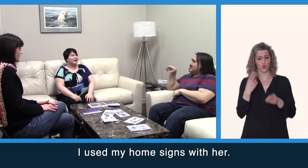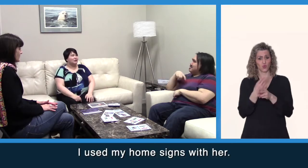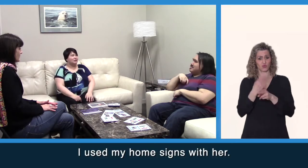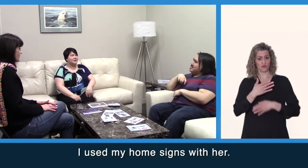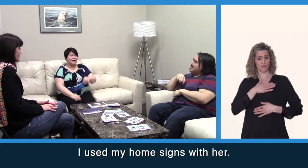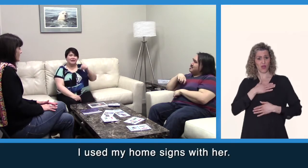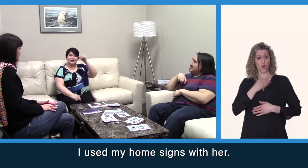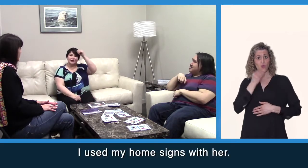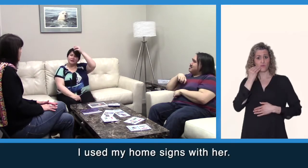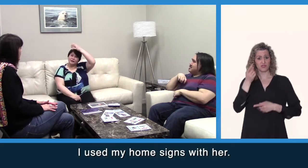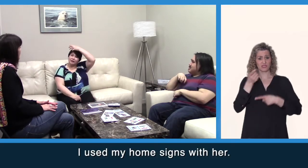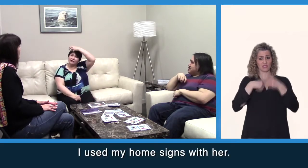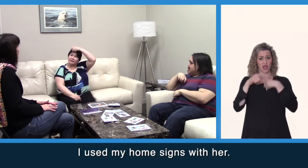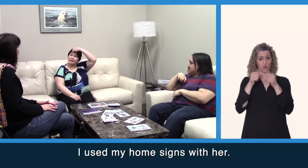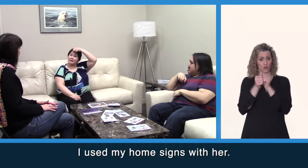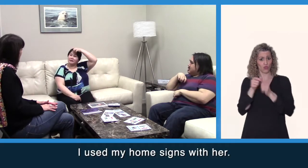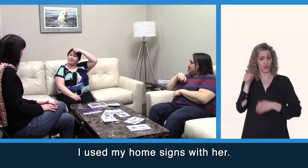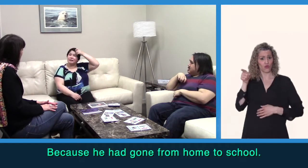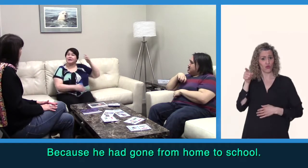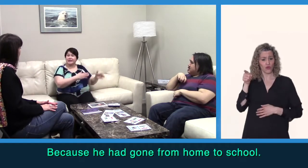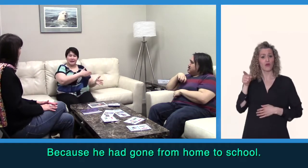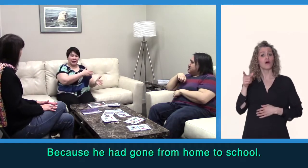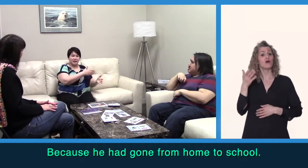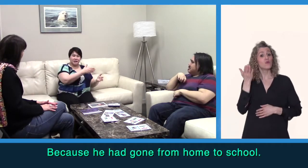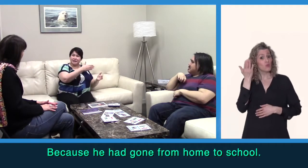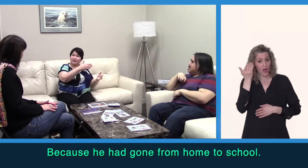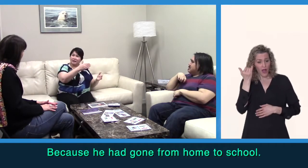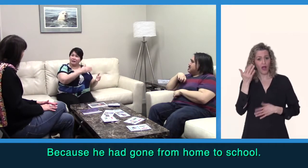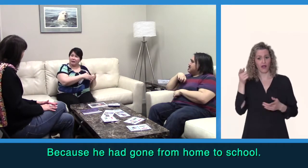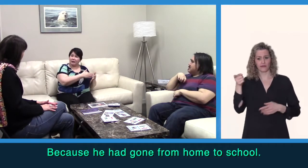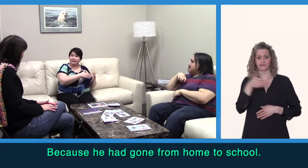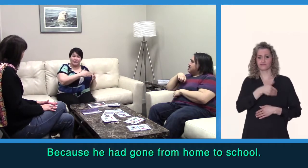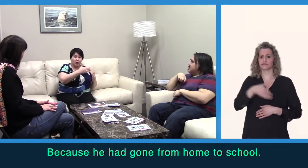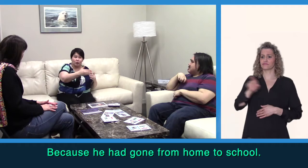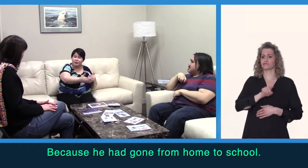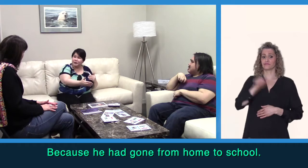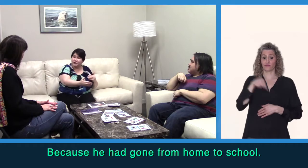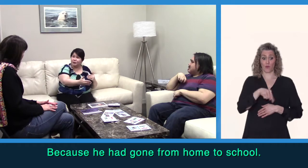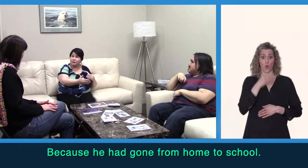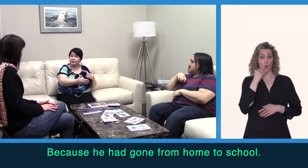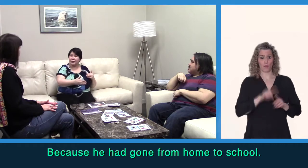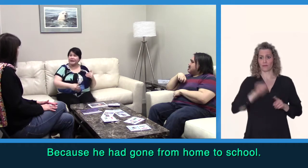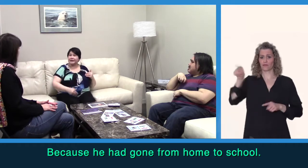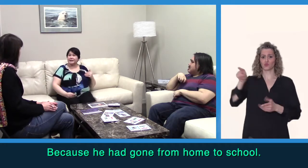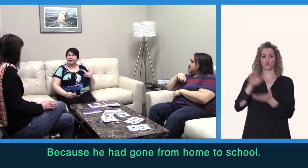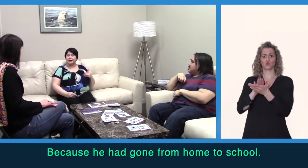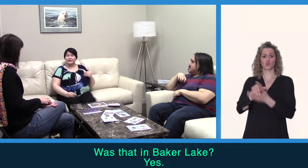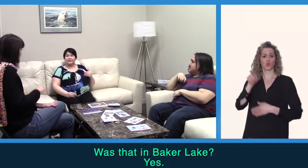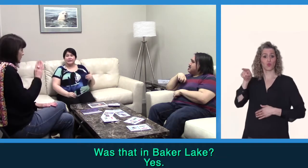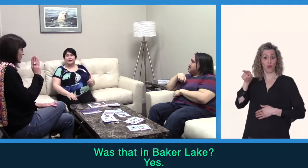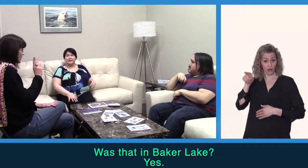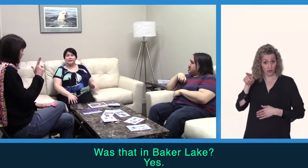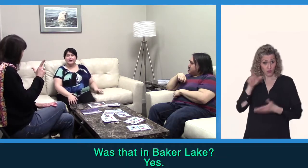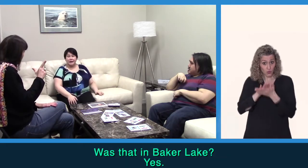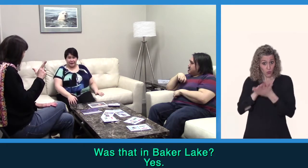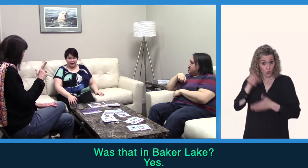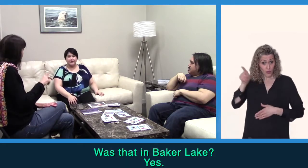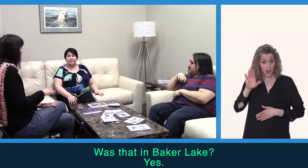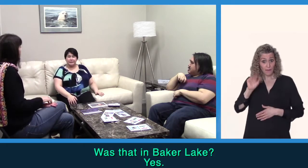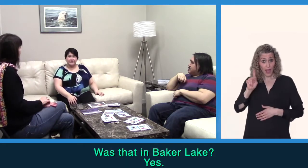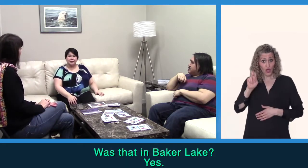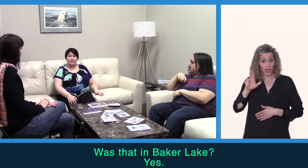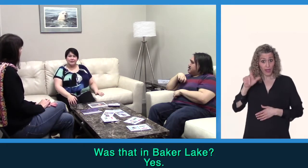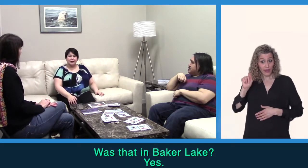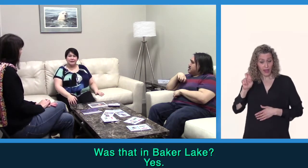I used my home signs with her because he had just gone from home to school, right? Mm-hmm. Was that in Baker Lake?